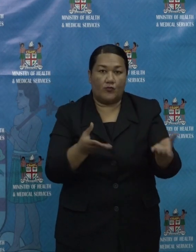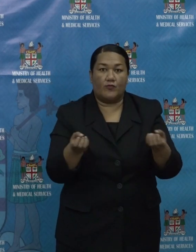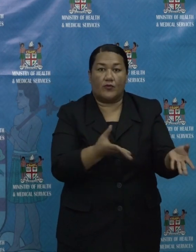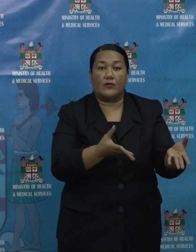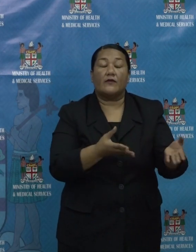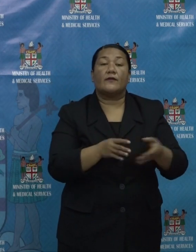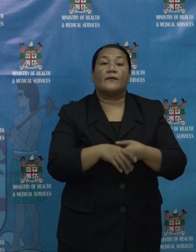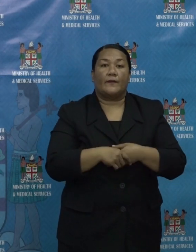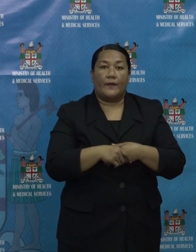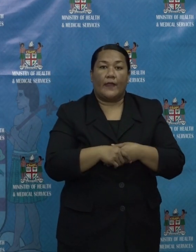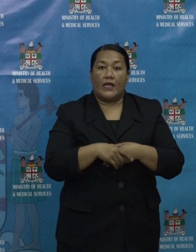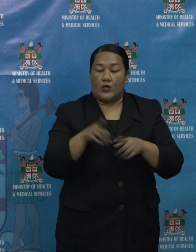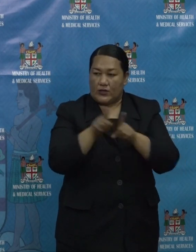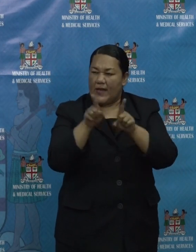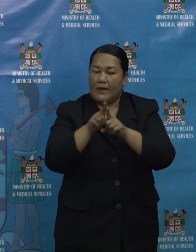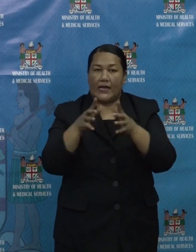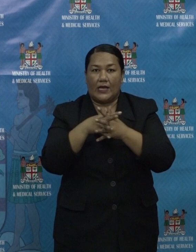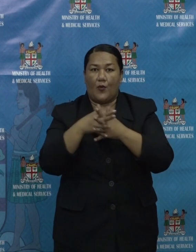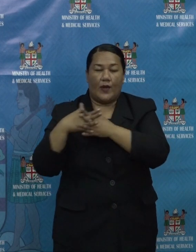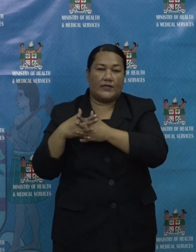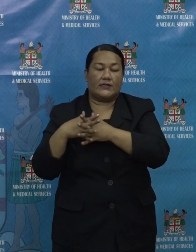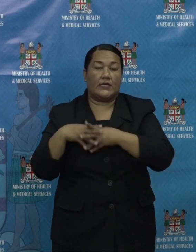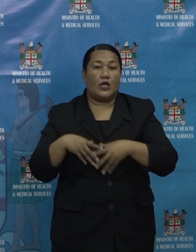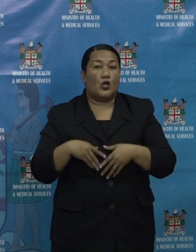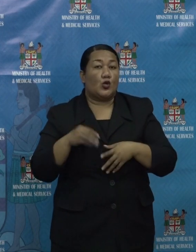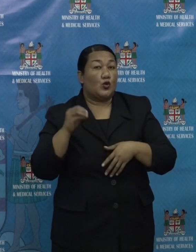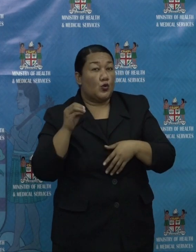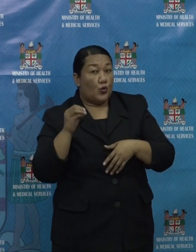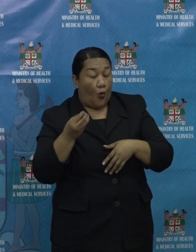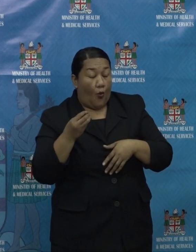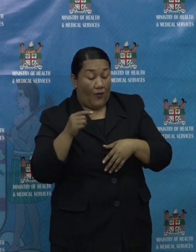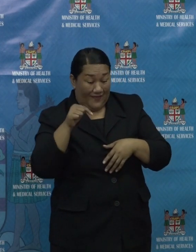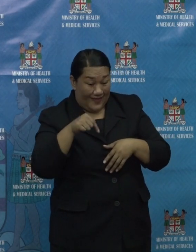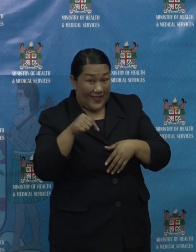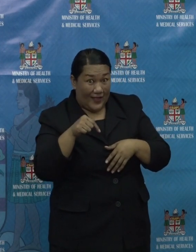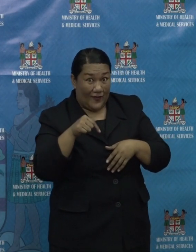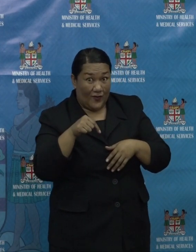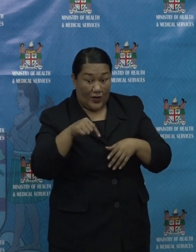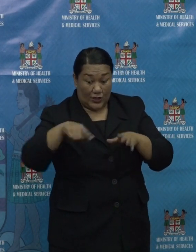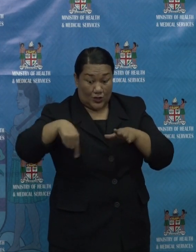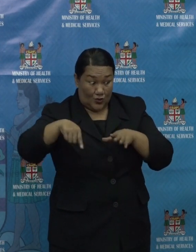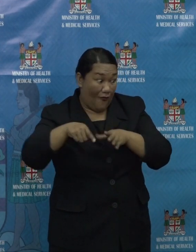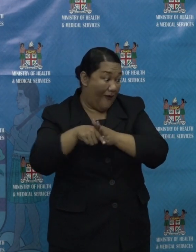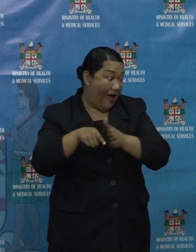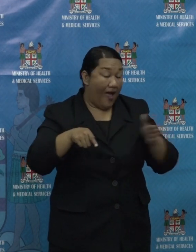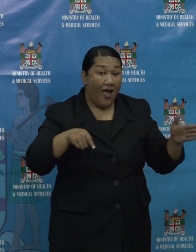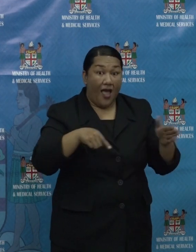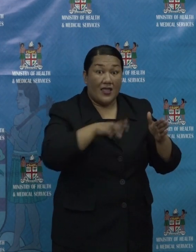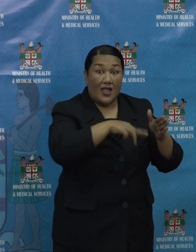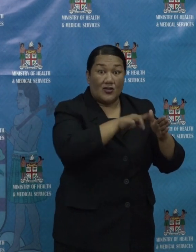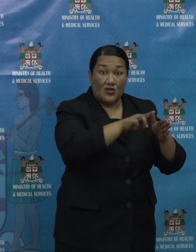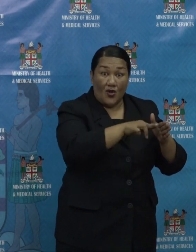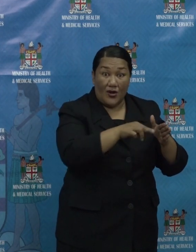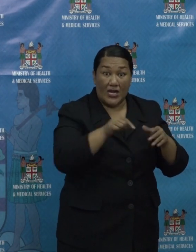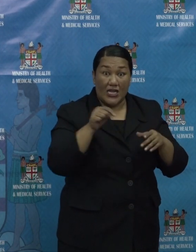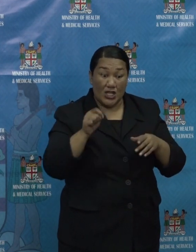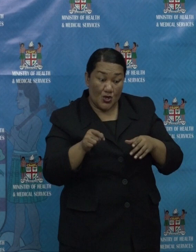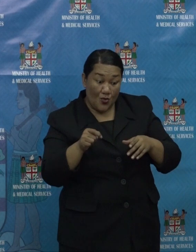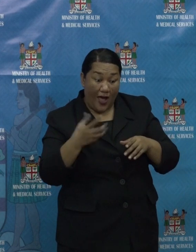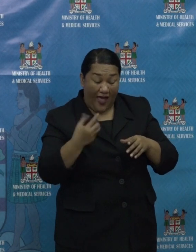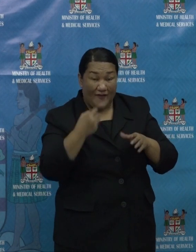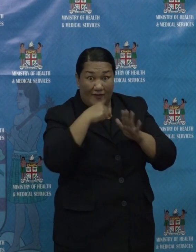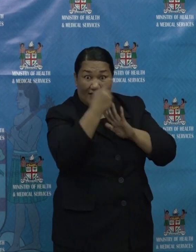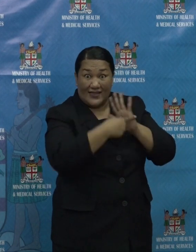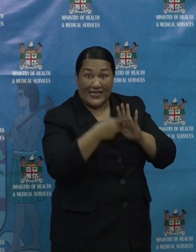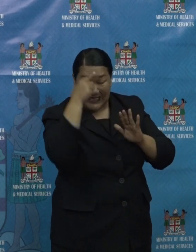testing. Therefore, if you live in Suvarnasori, have symptoms of COVID-19, and you're not within a group that is at